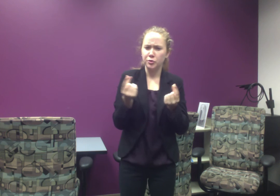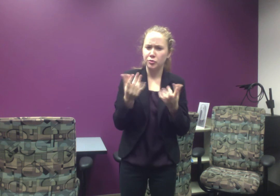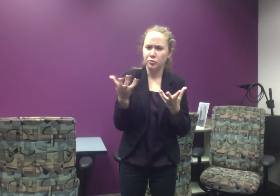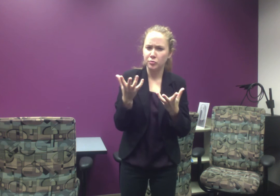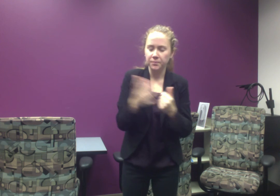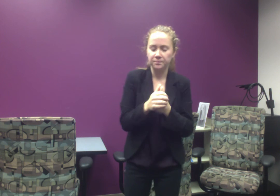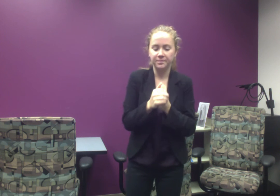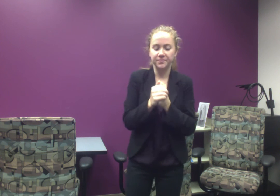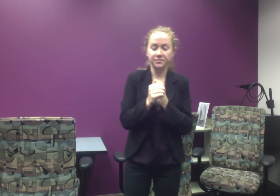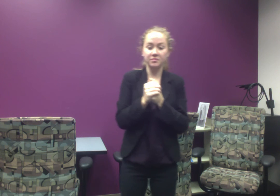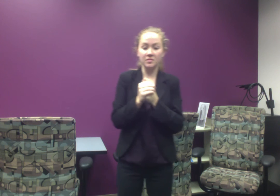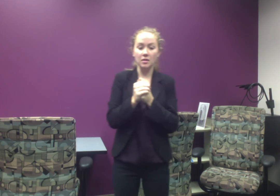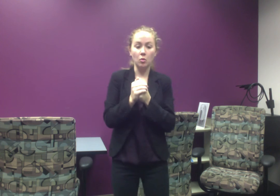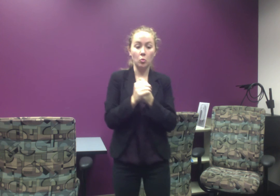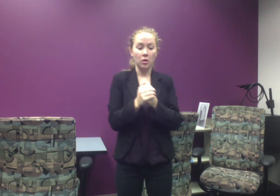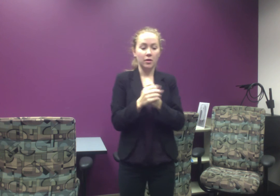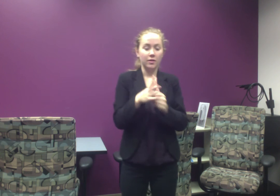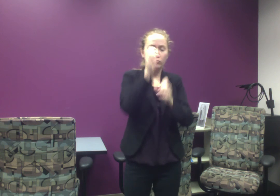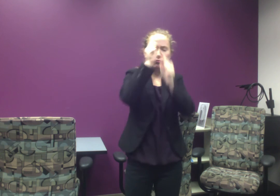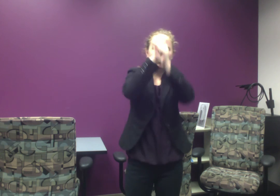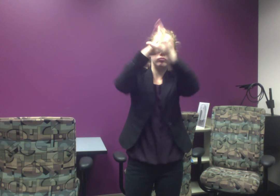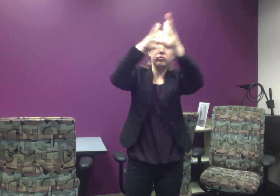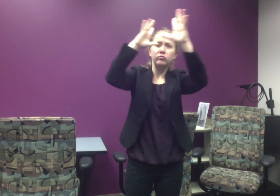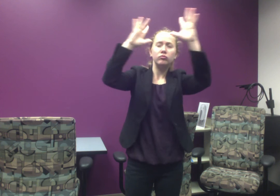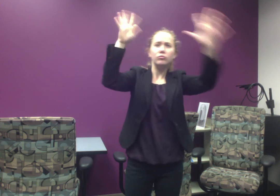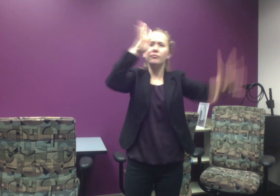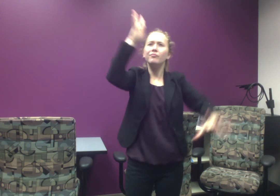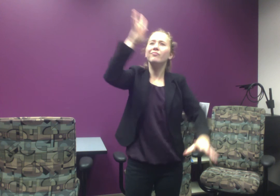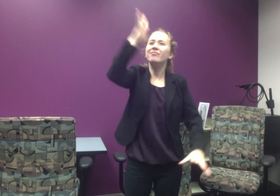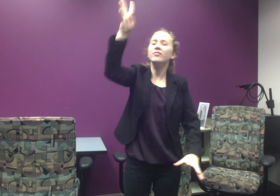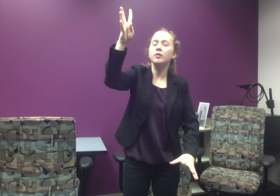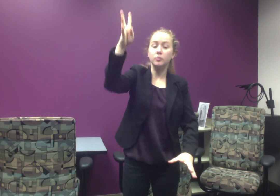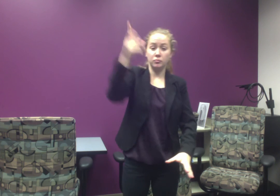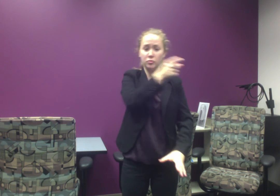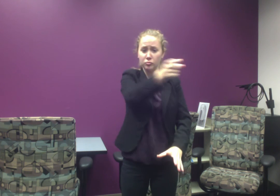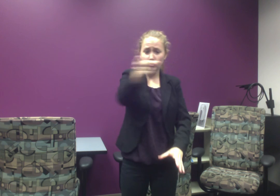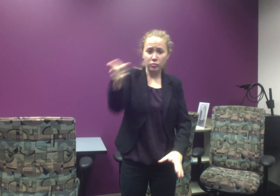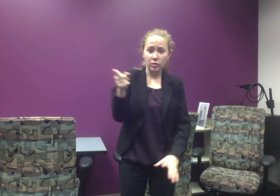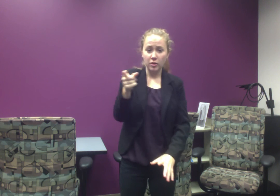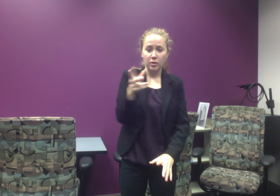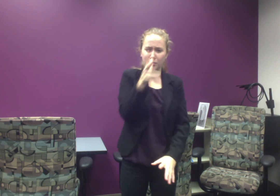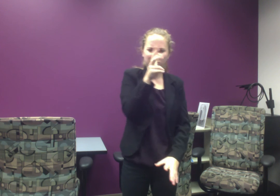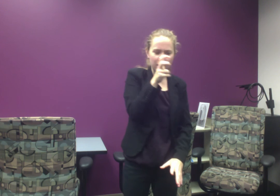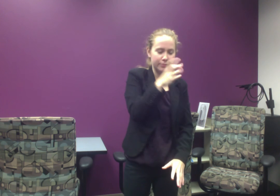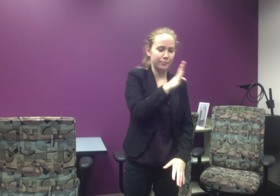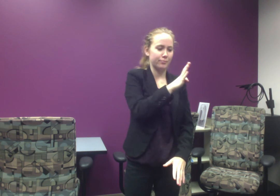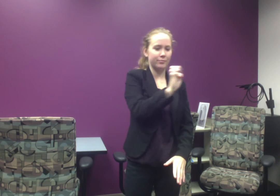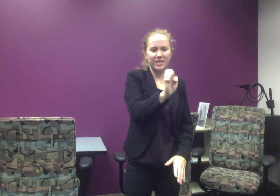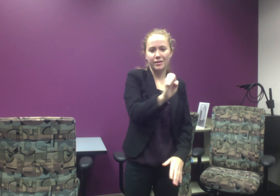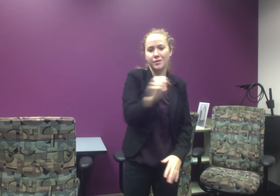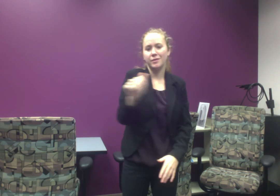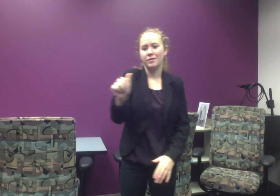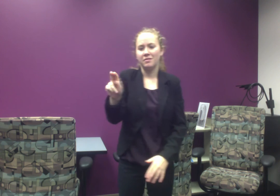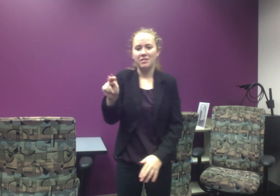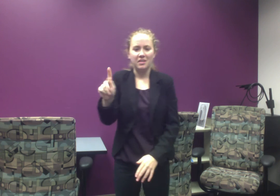enlarge it so big that it becomes abstract on your paper. Okay? I'll show you some examples. So you take a flower.